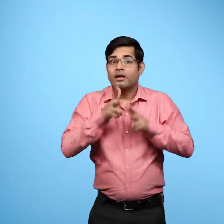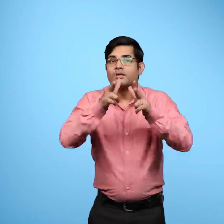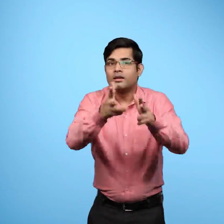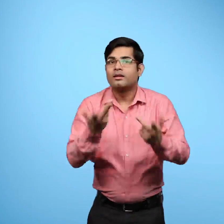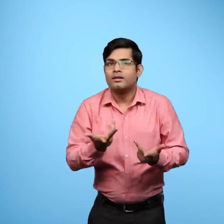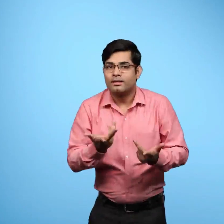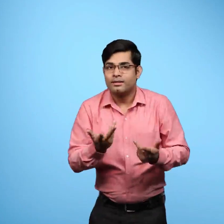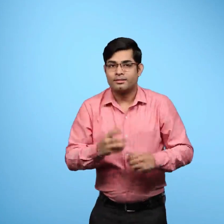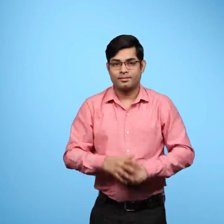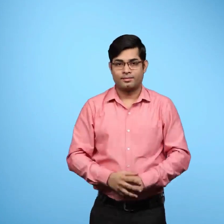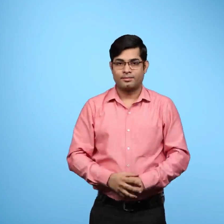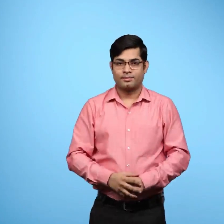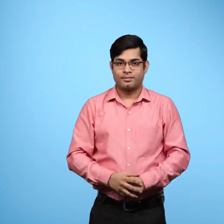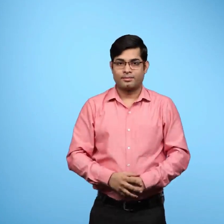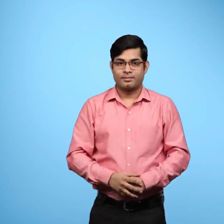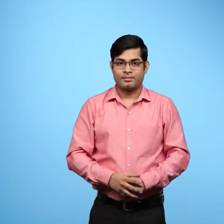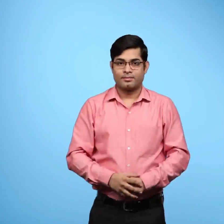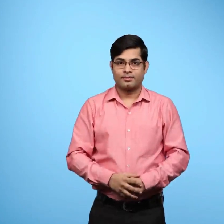there is a pencil.